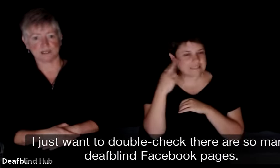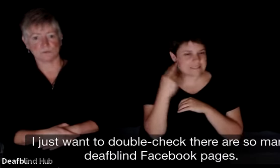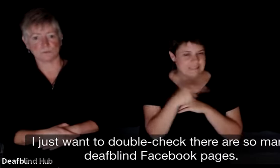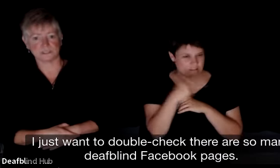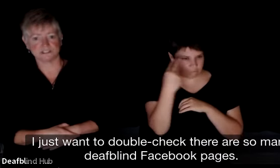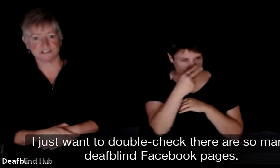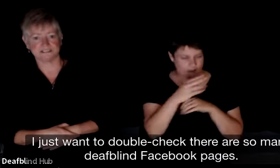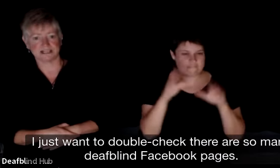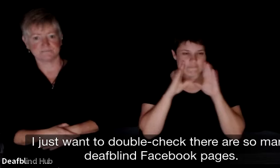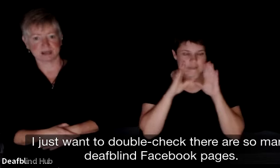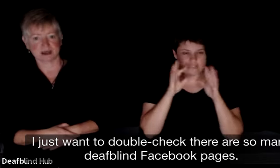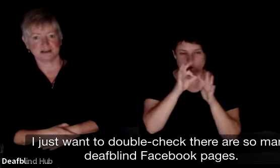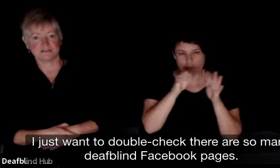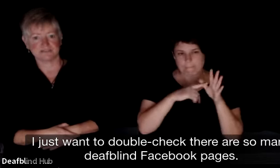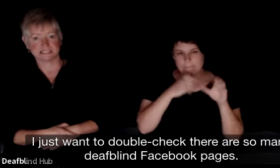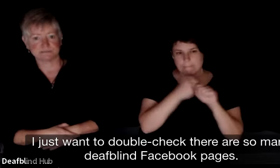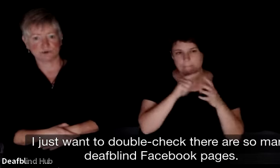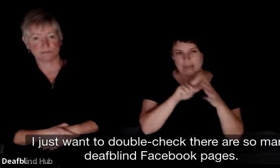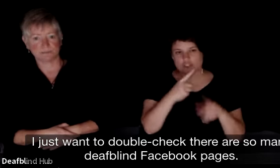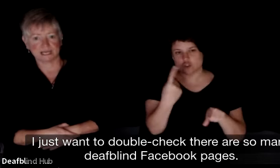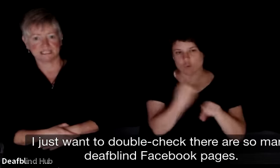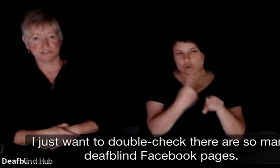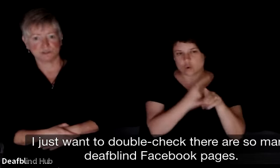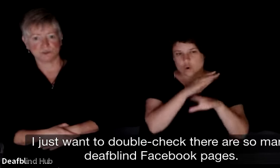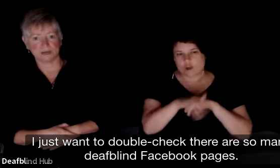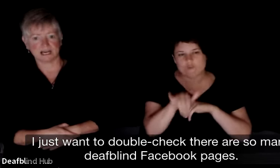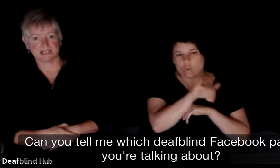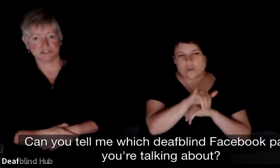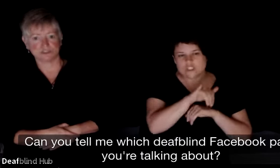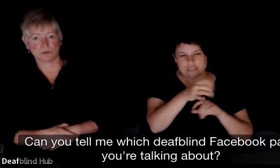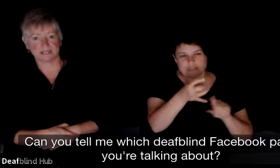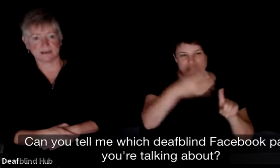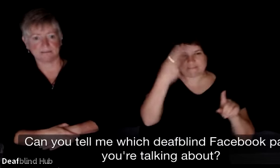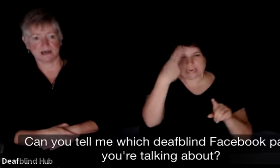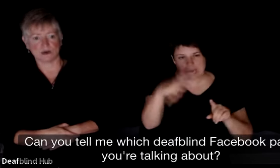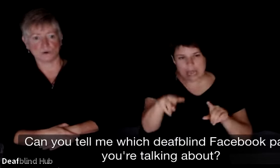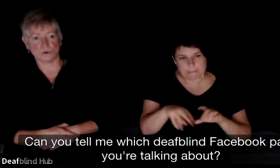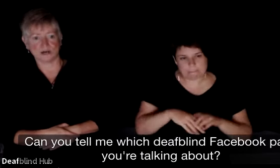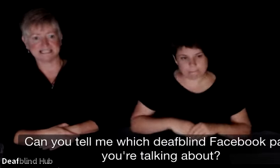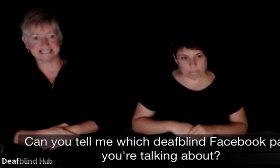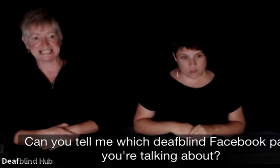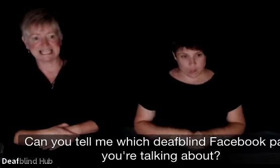deafblind Facebook page you're talking about? What is the exact name of it?